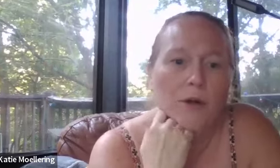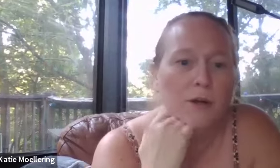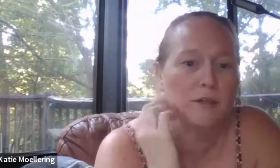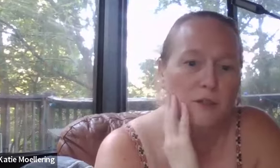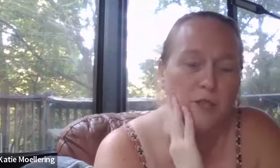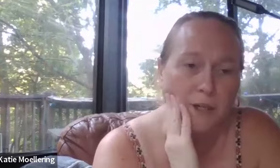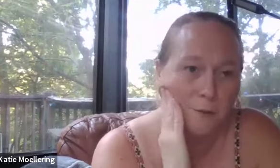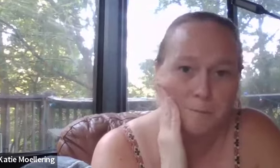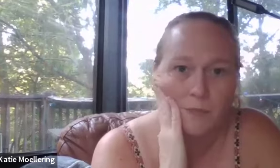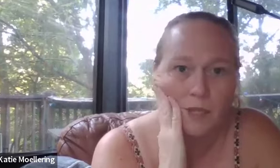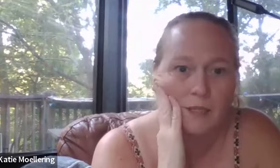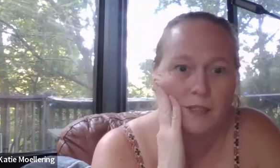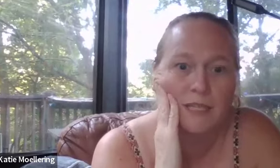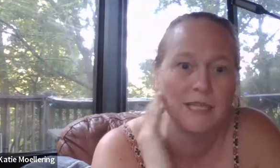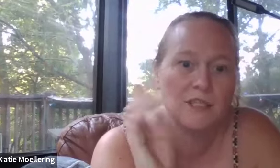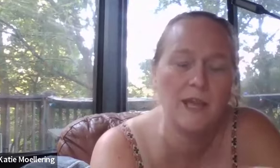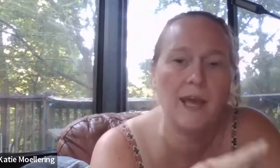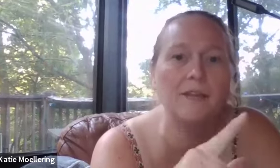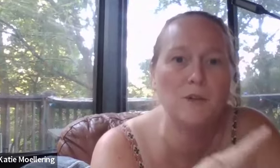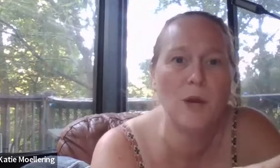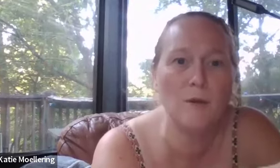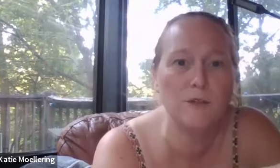our YouTube channel. And you can get to that if you go to